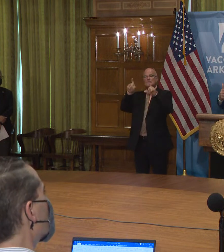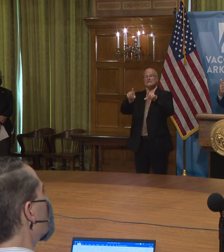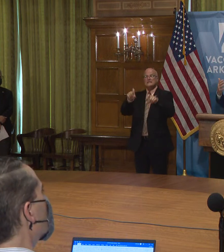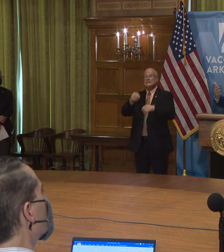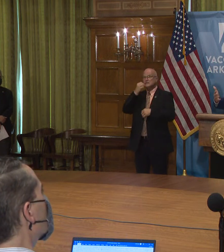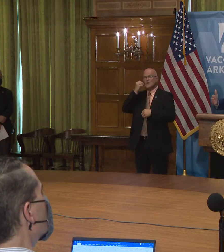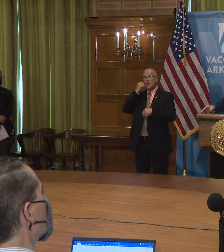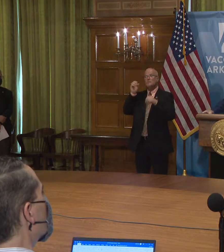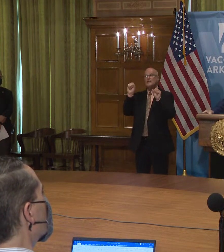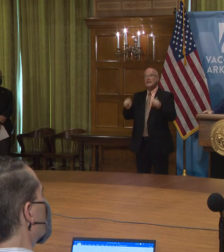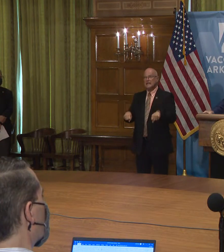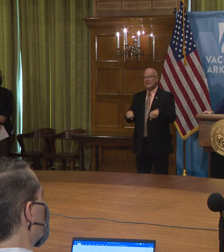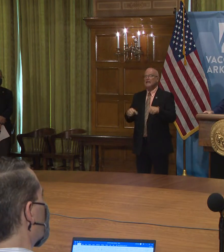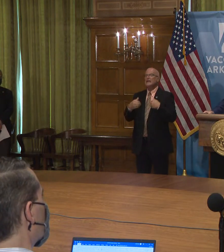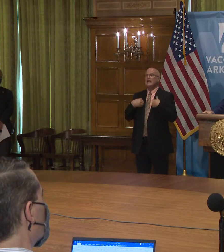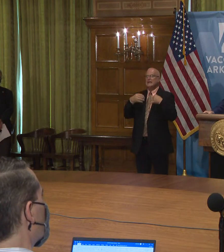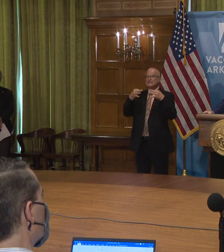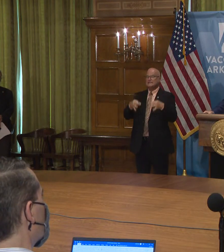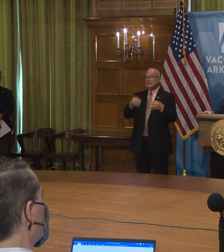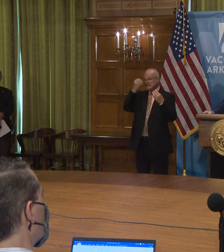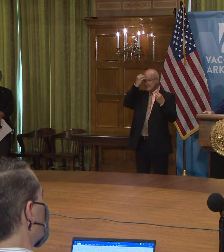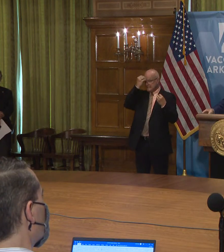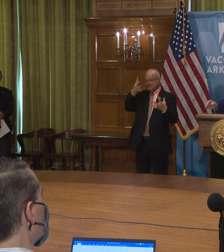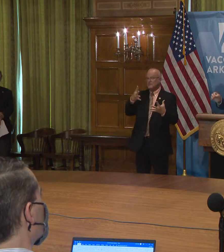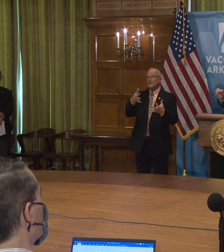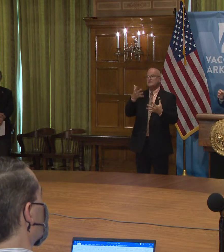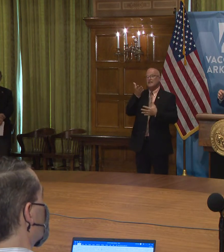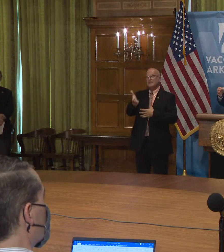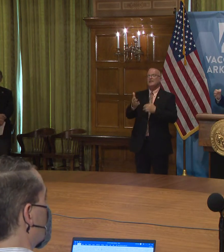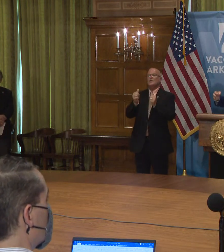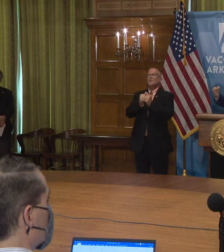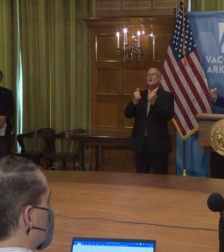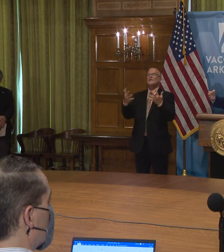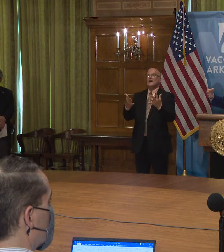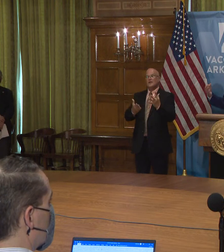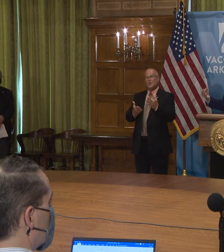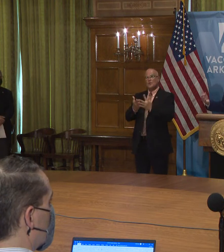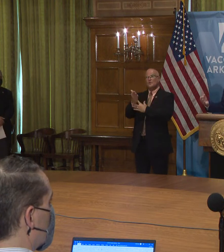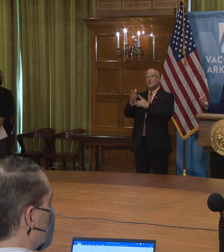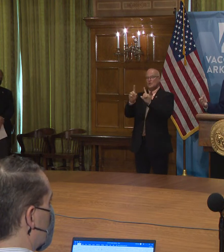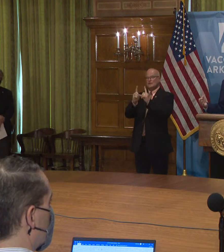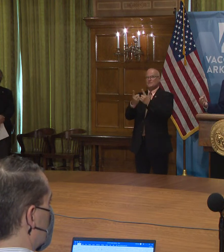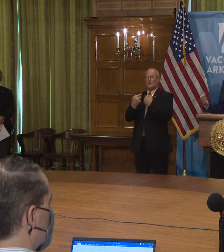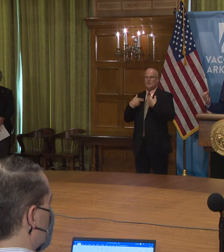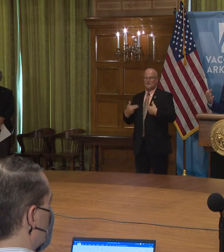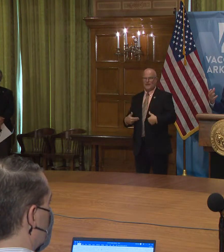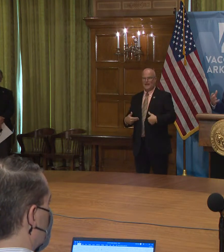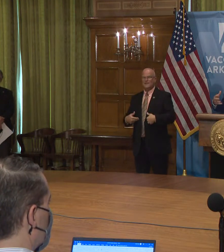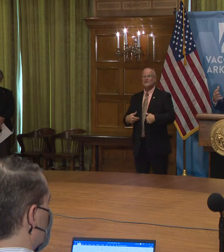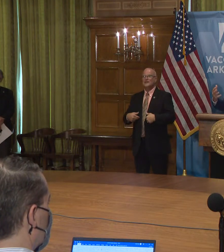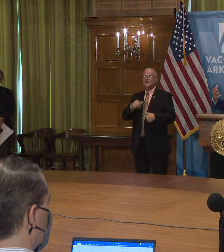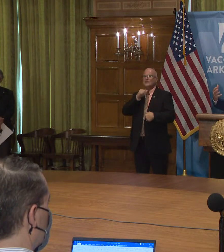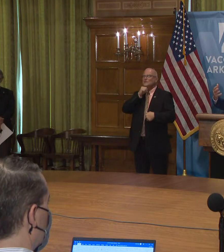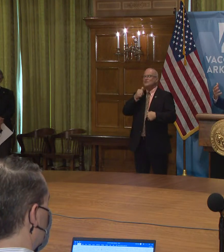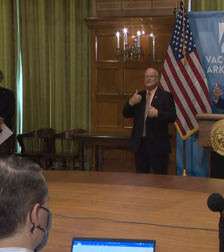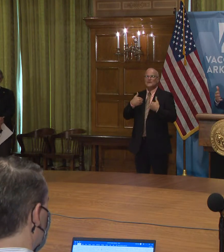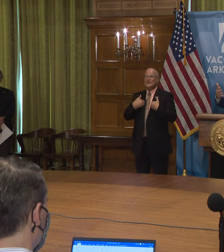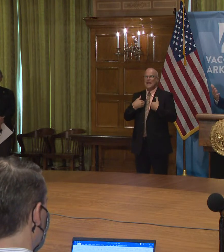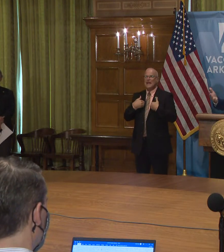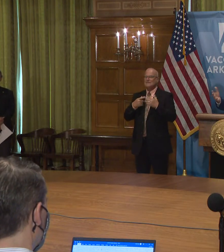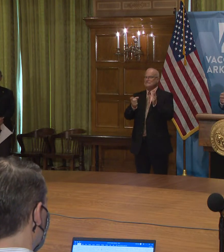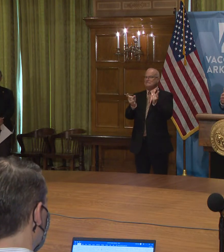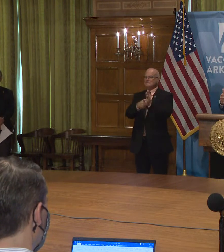test, and they can have that information for them without it going through the Department of Health. And so we do not have